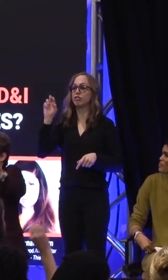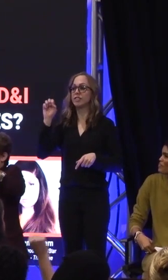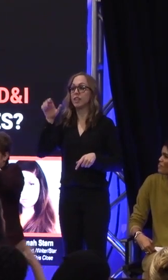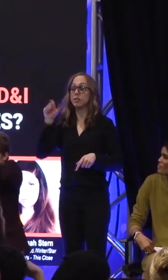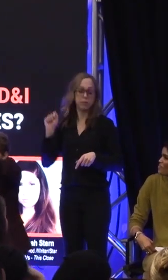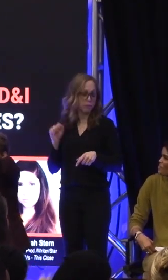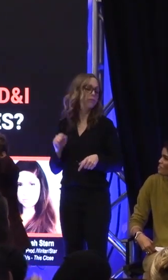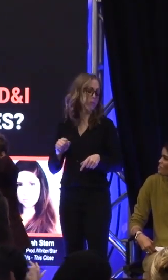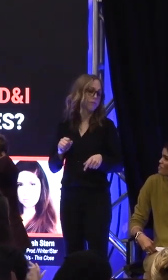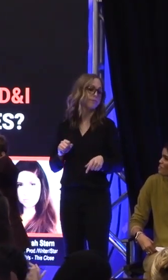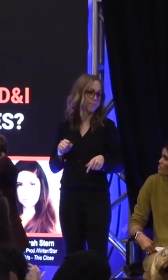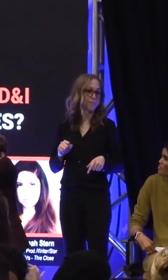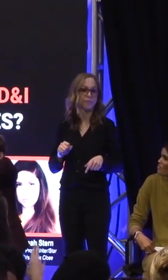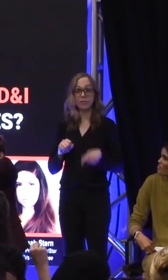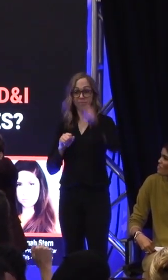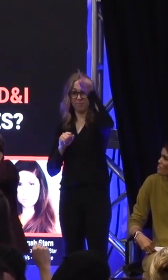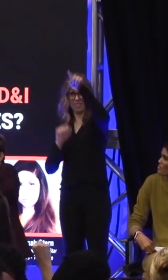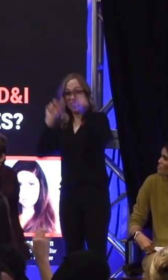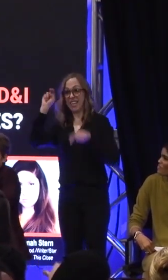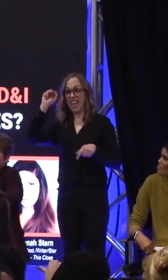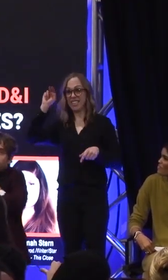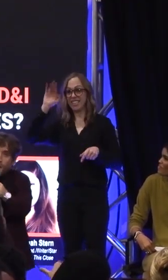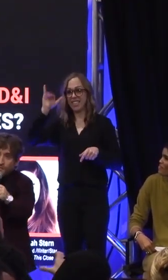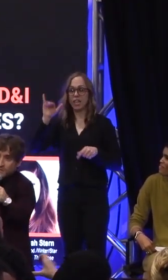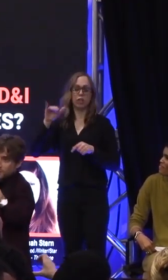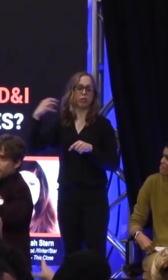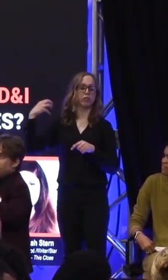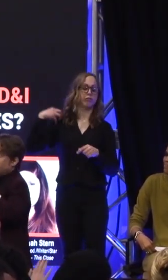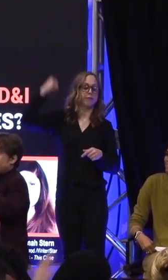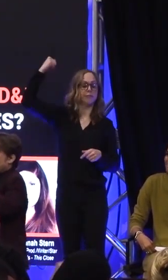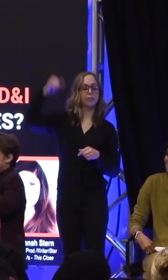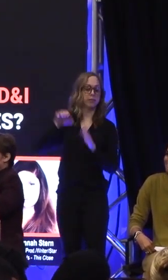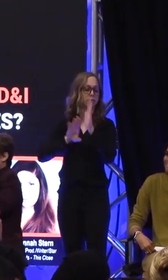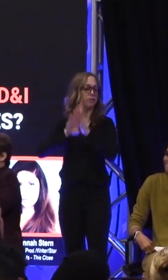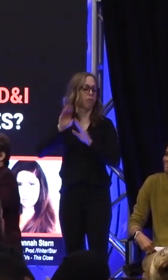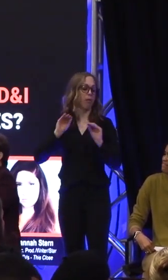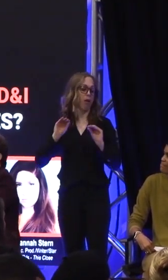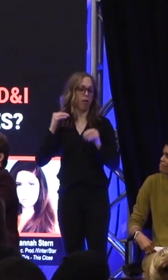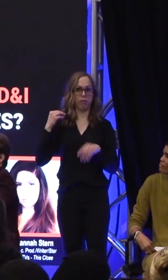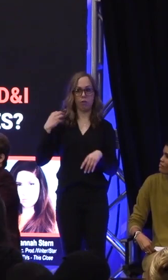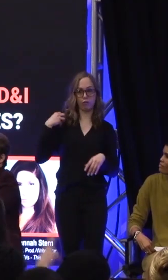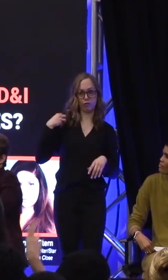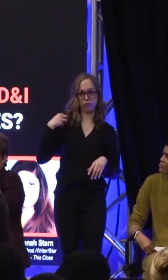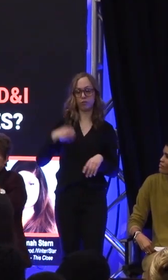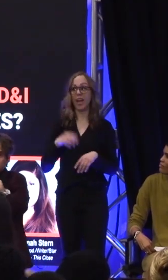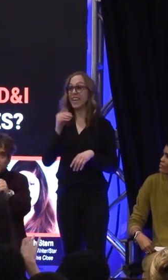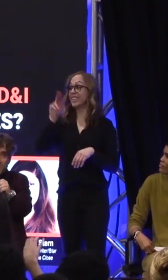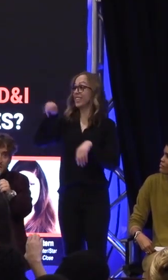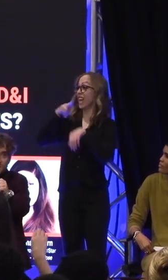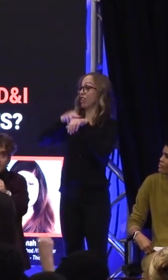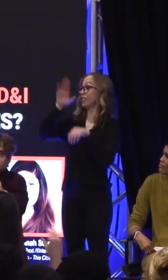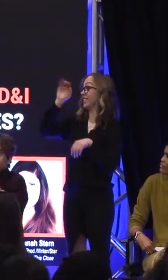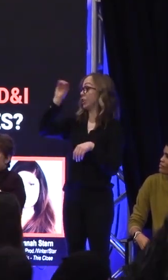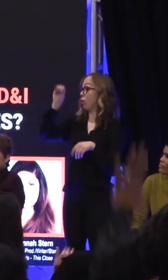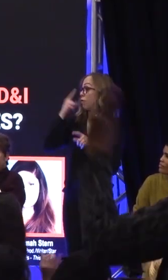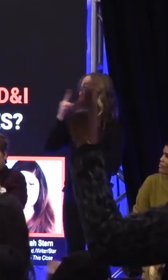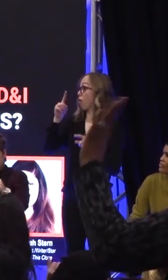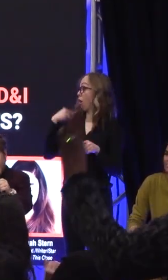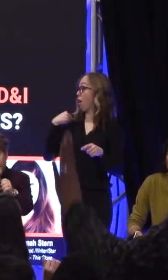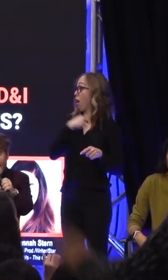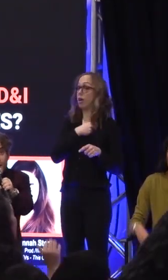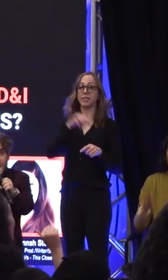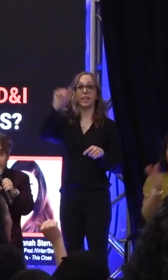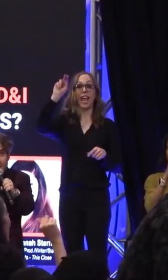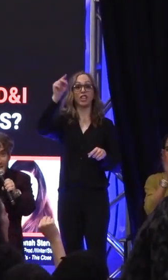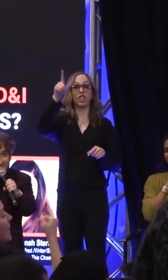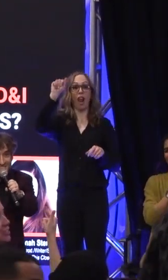have Nancy is the chief development officer, and we have the national CEO of Easter Seals,